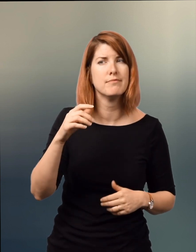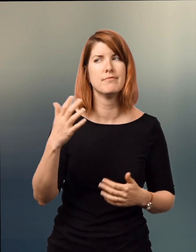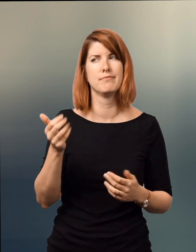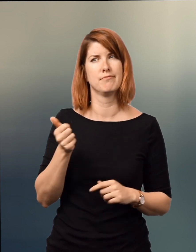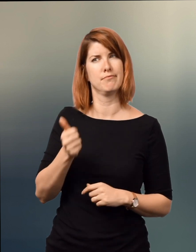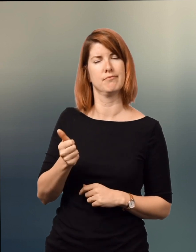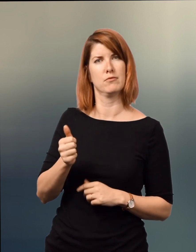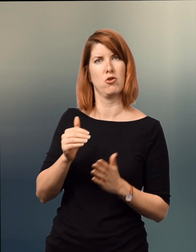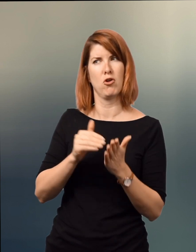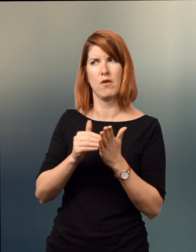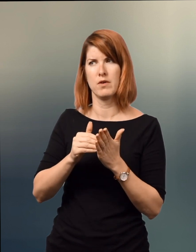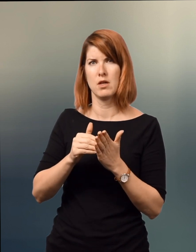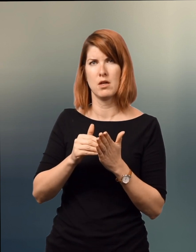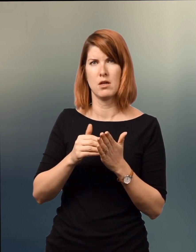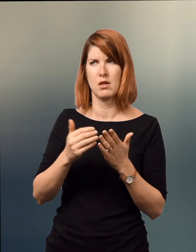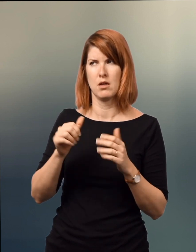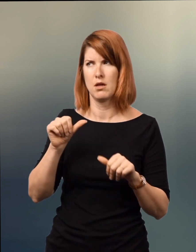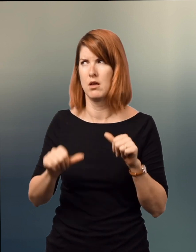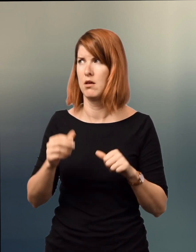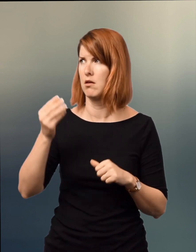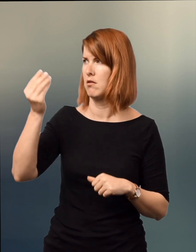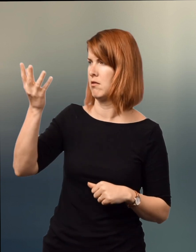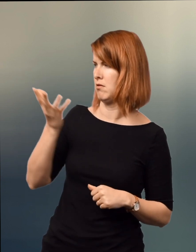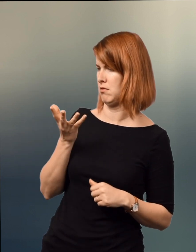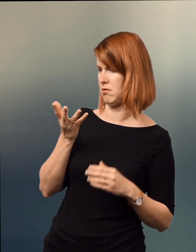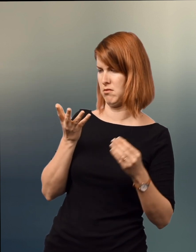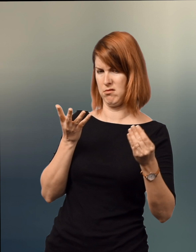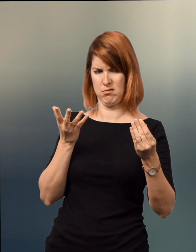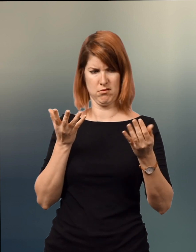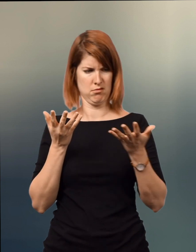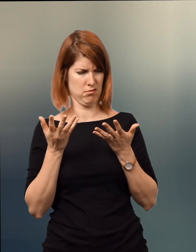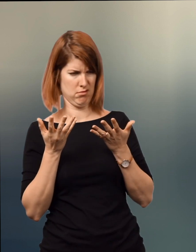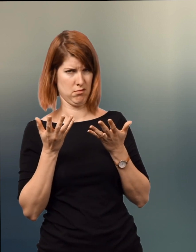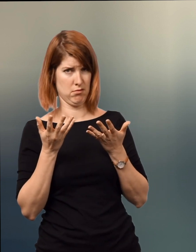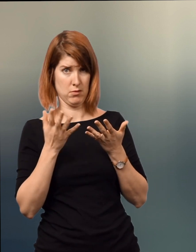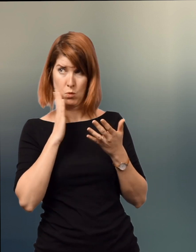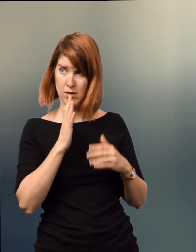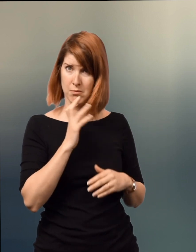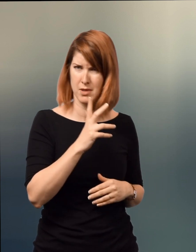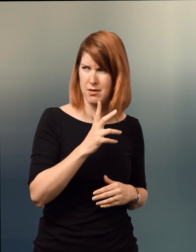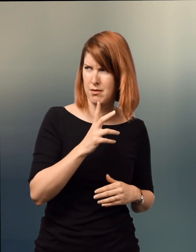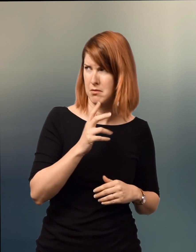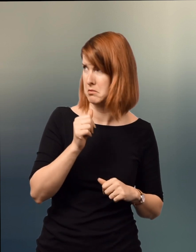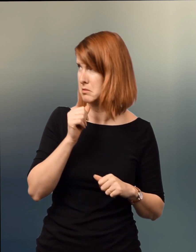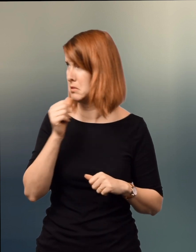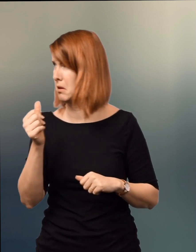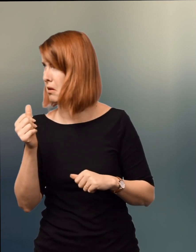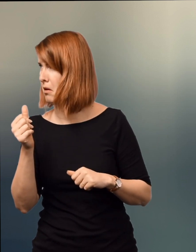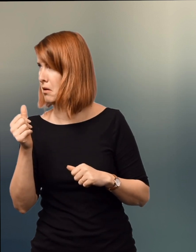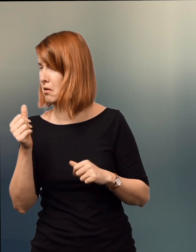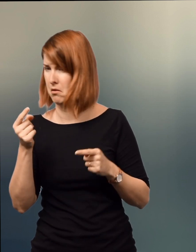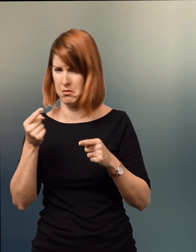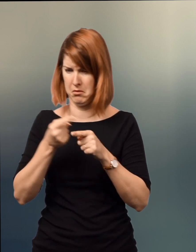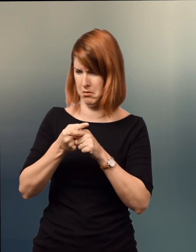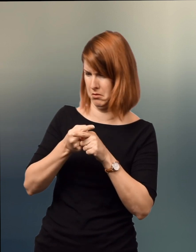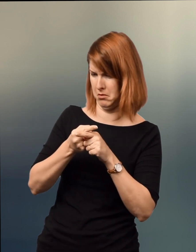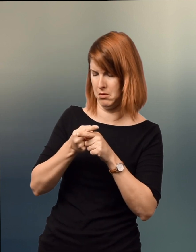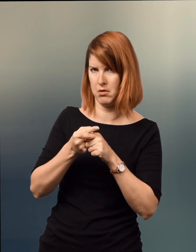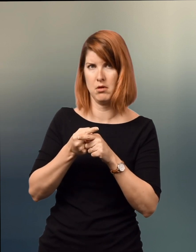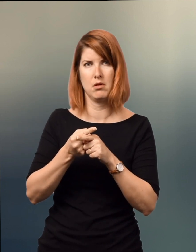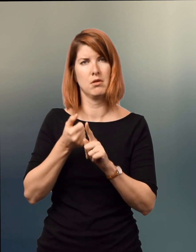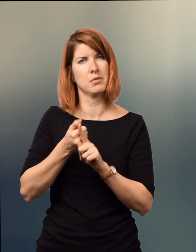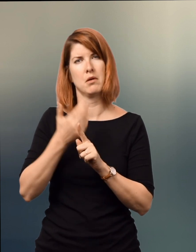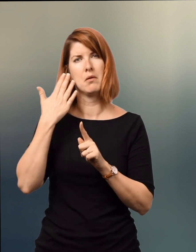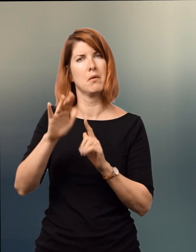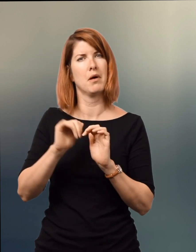final. They have often been given conflicting or unreliable information about whether they will return home or not, and